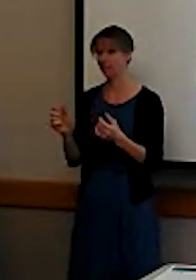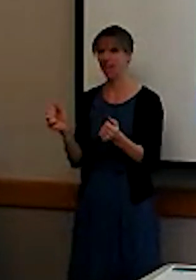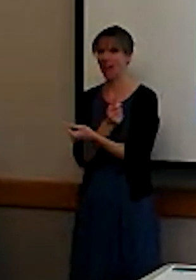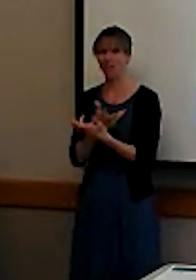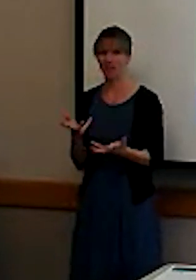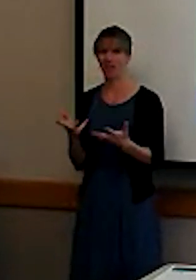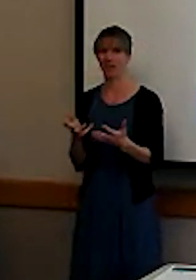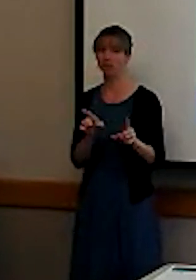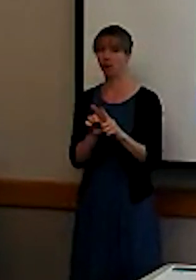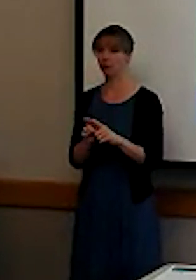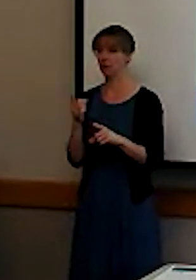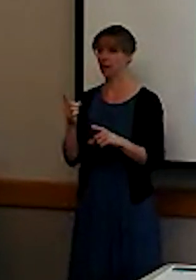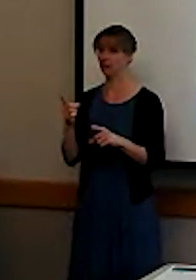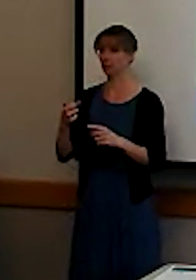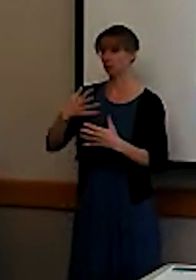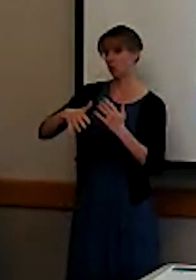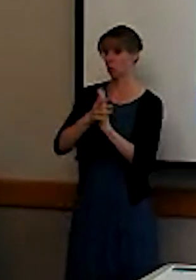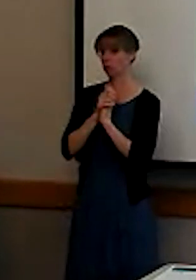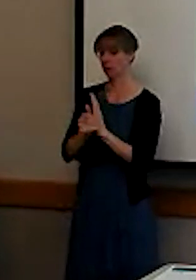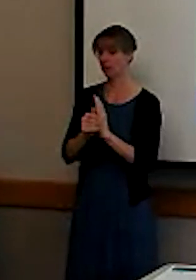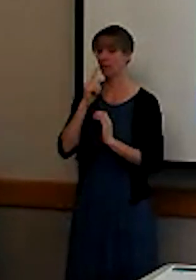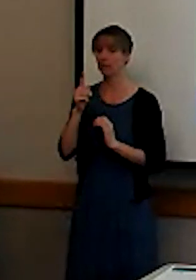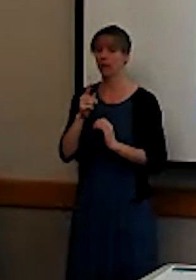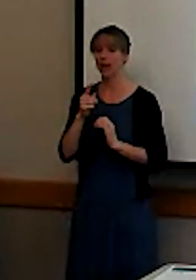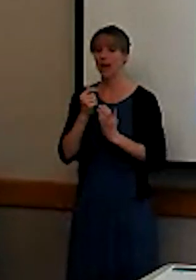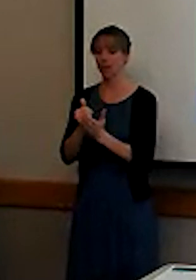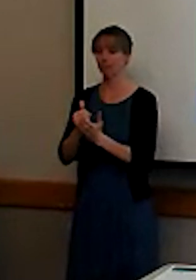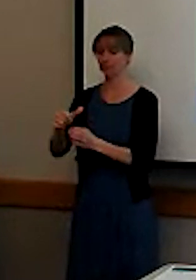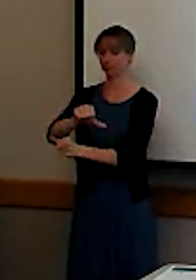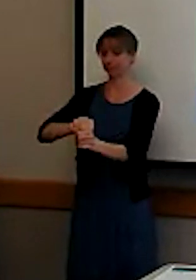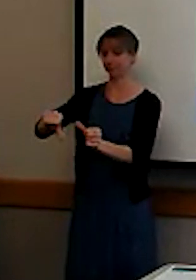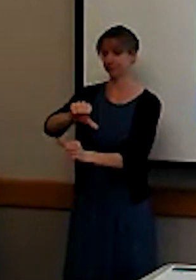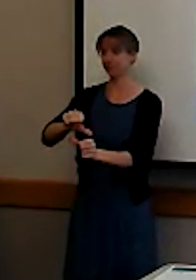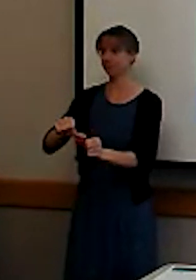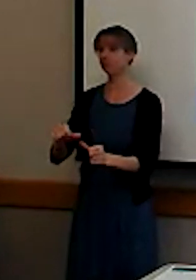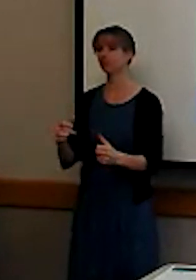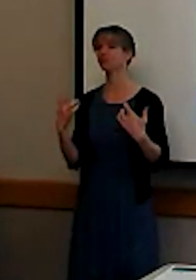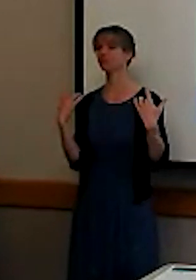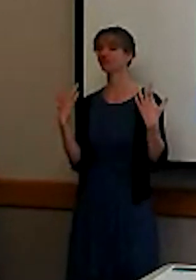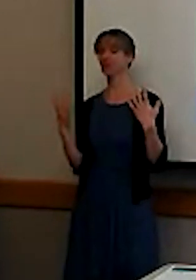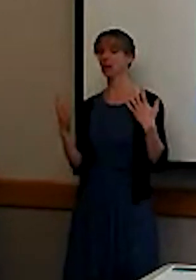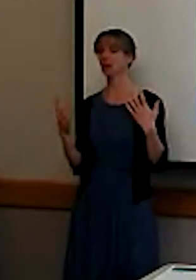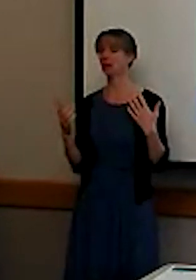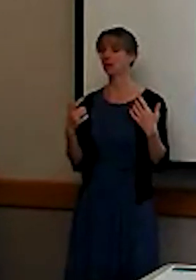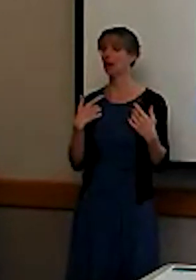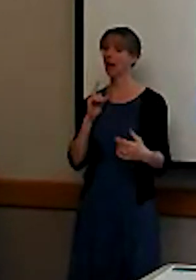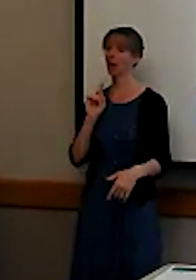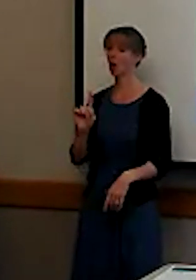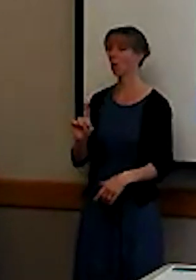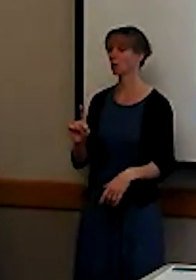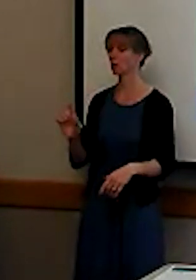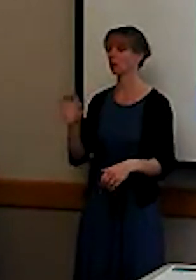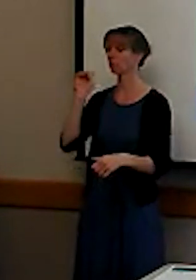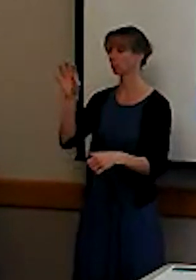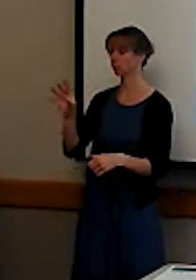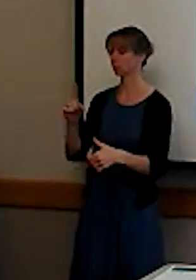everything. And that's also one of the social skills because they help each other. So it's not like I go in there, we go in there and we're like, here's how you